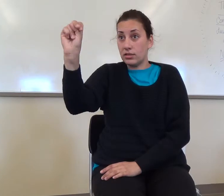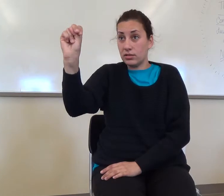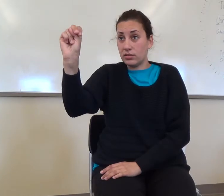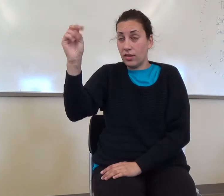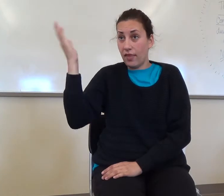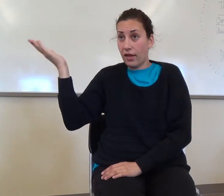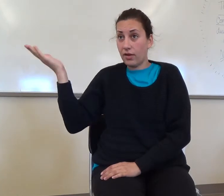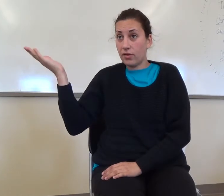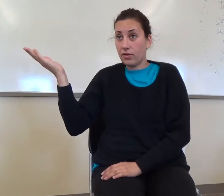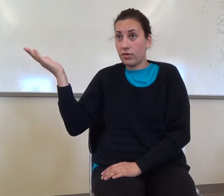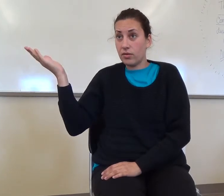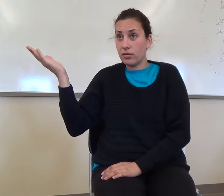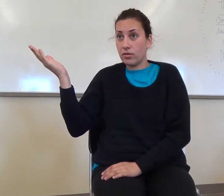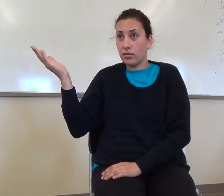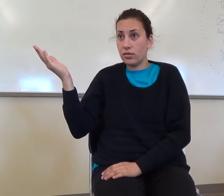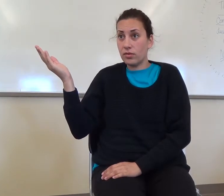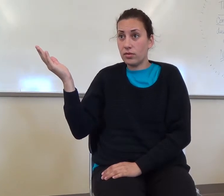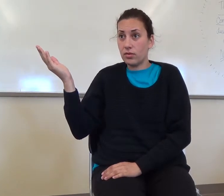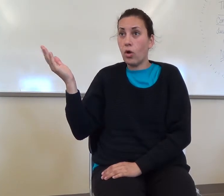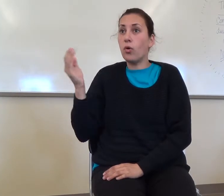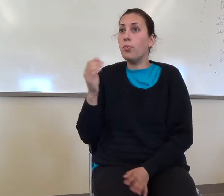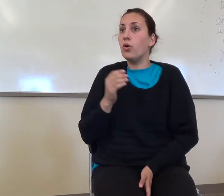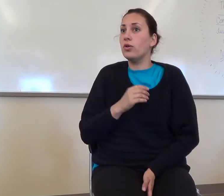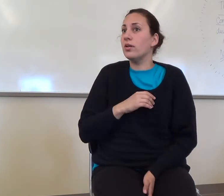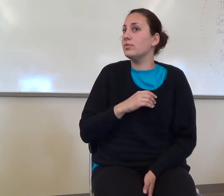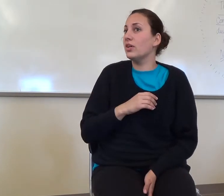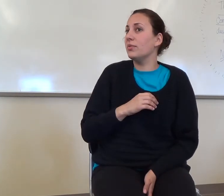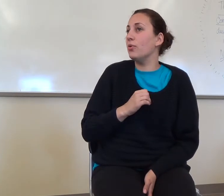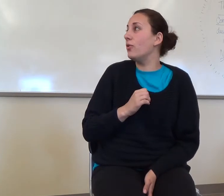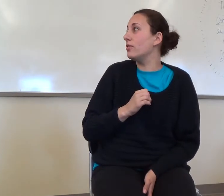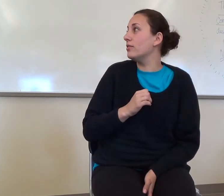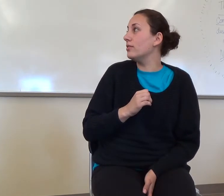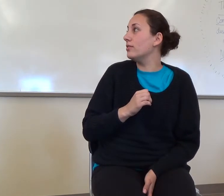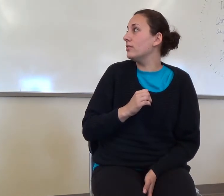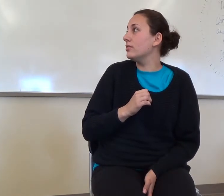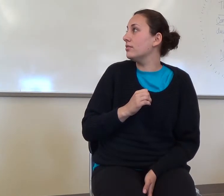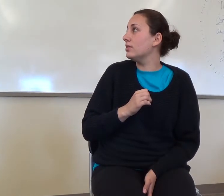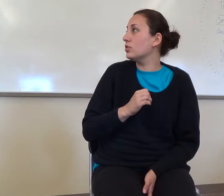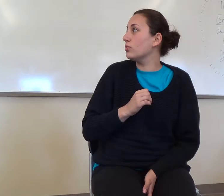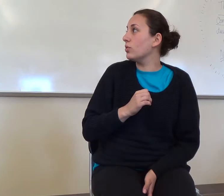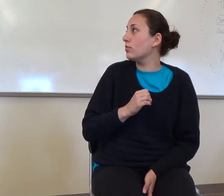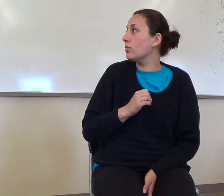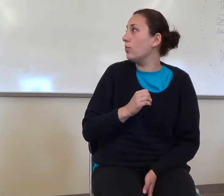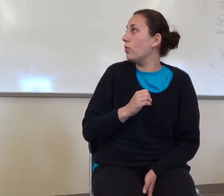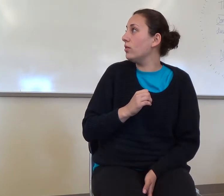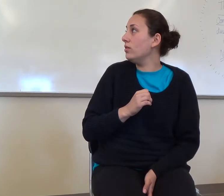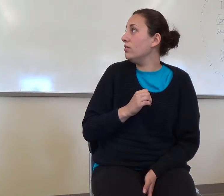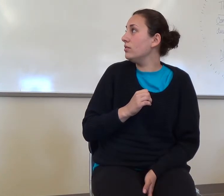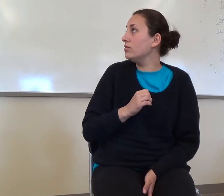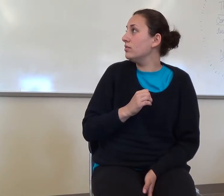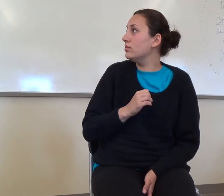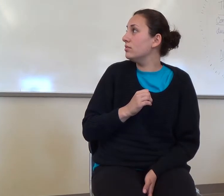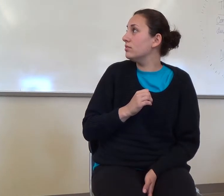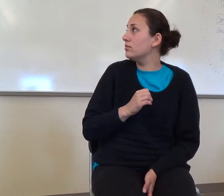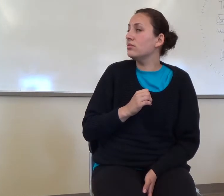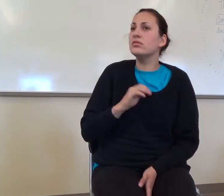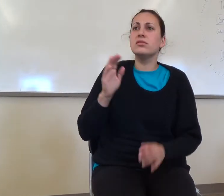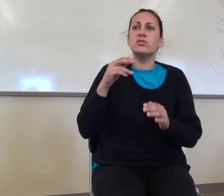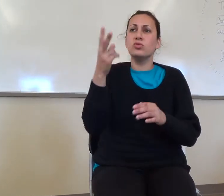Can I just put this? Oh, bull. I'm sorry, bull. Is there a word, the bull? How many times does that